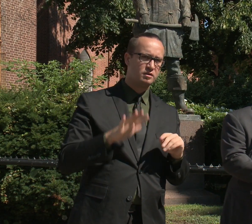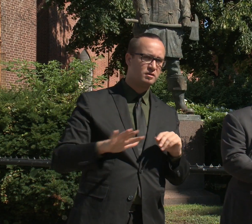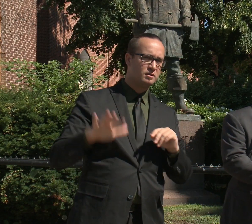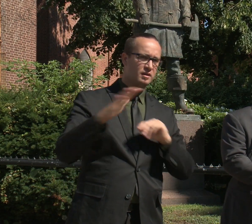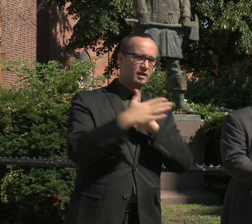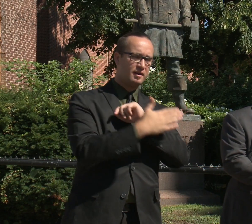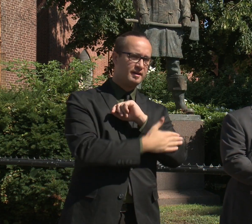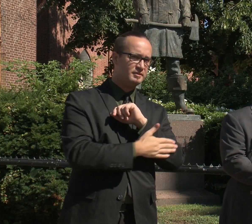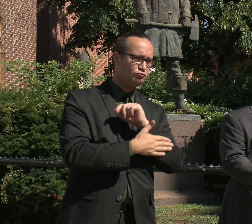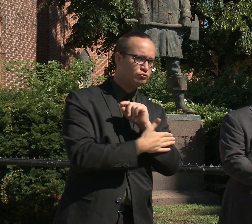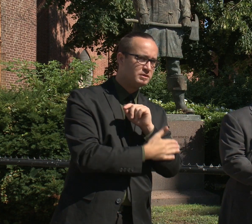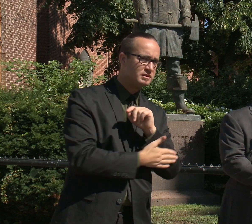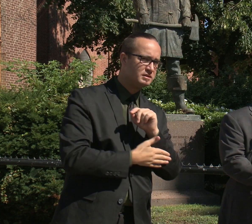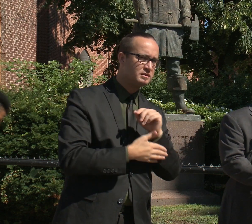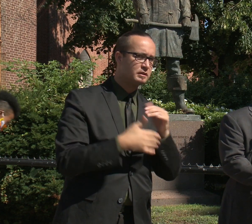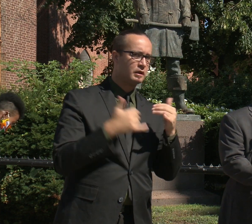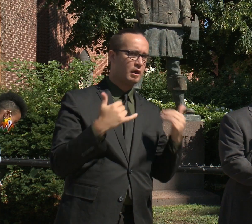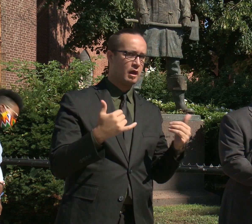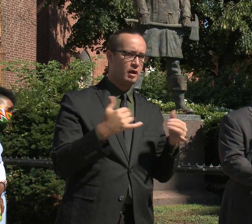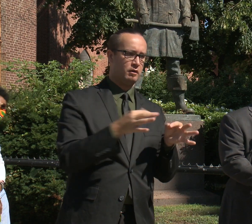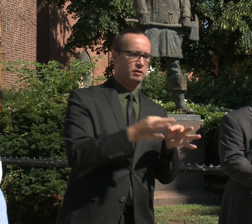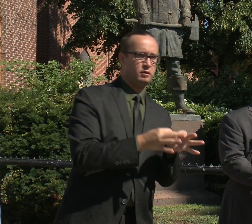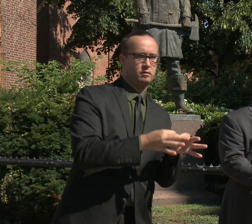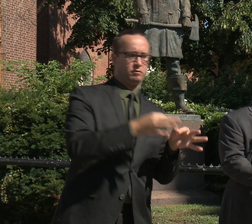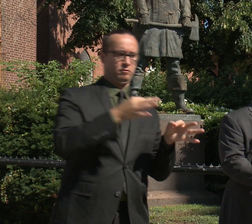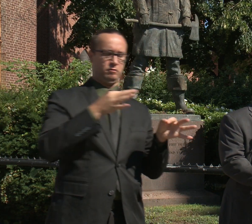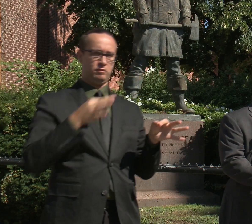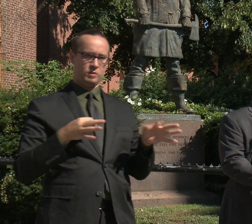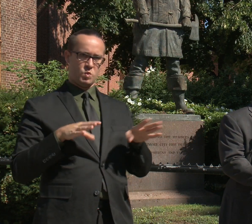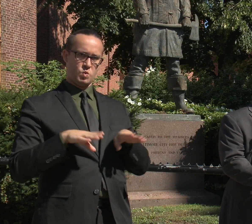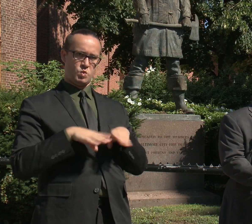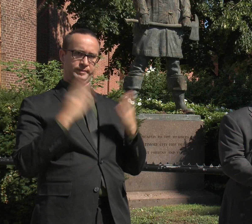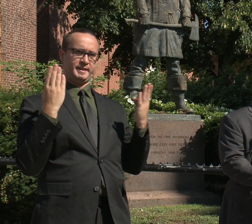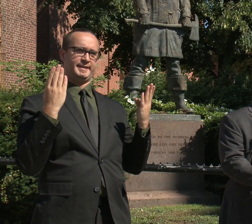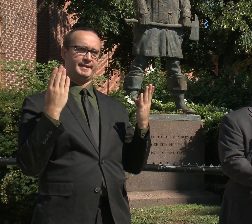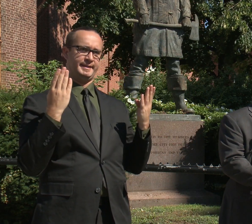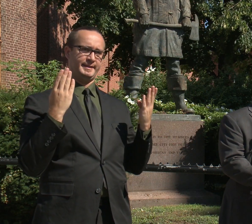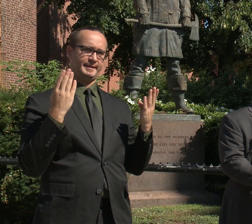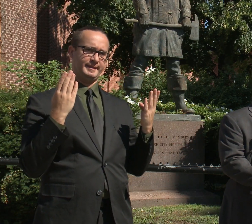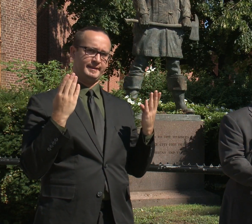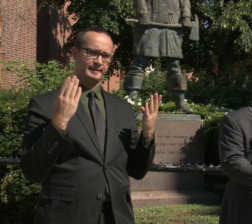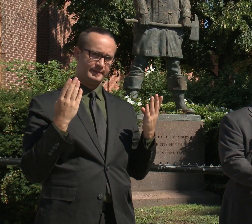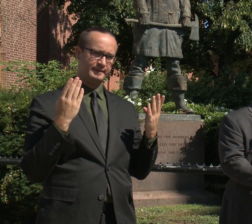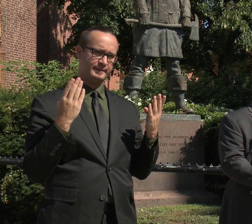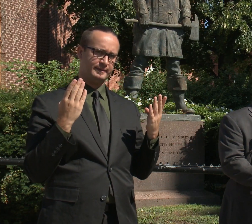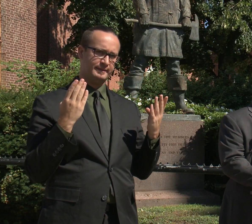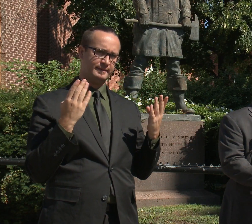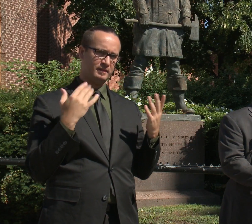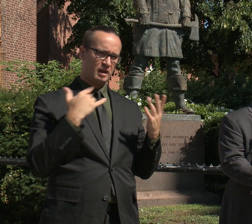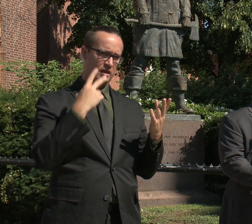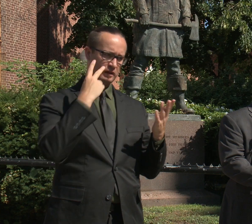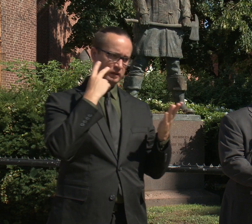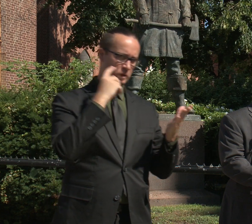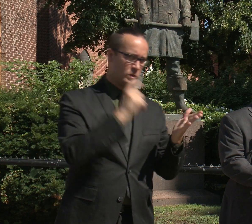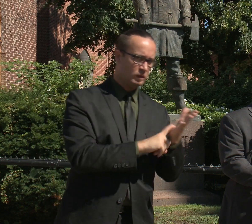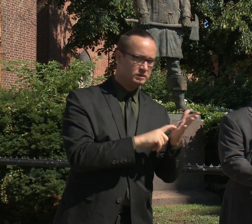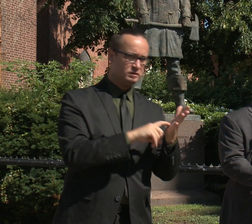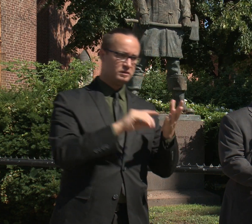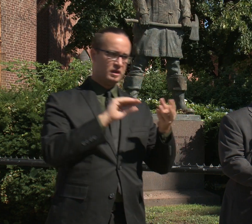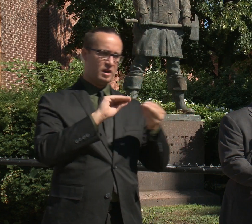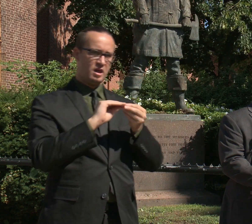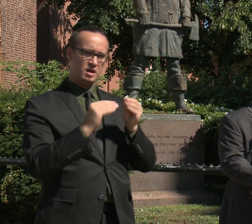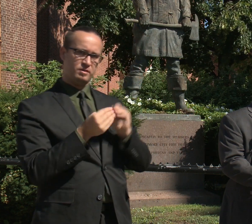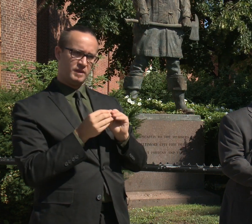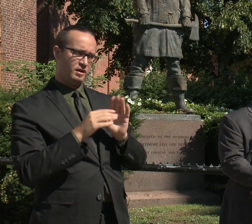dialed back some of their reopening allowances due to the spike in cases that's going on in more than 30 states. Have